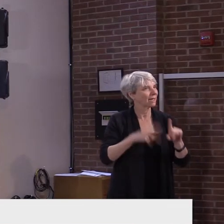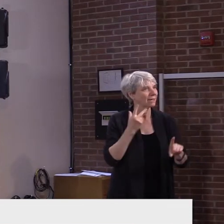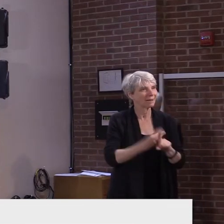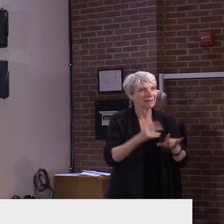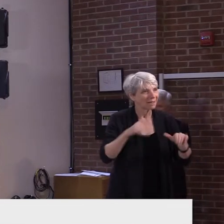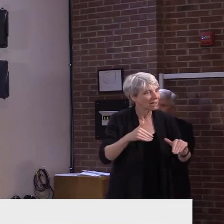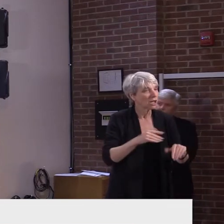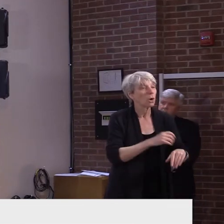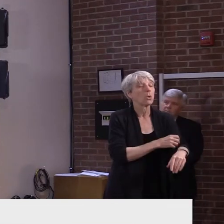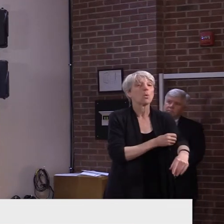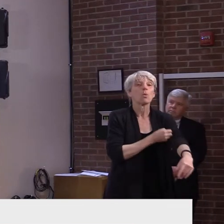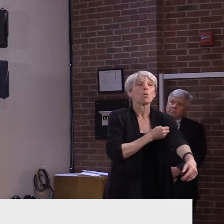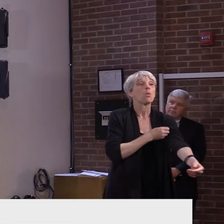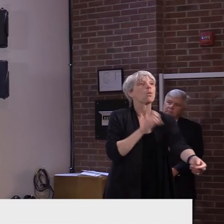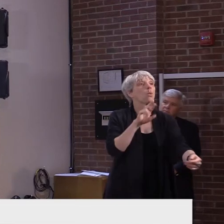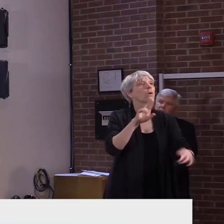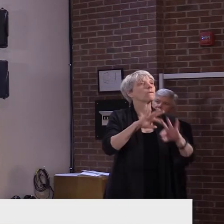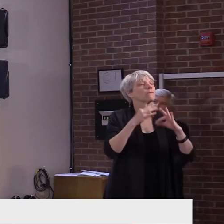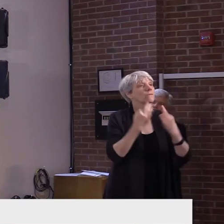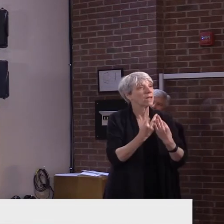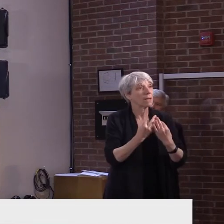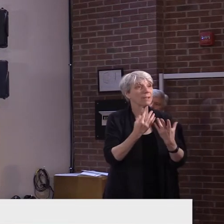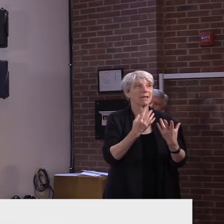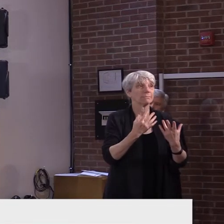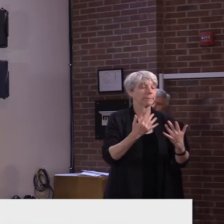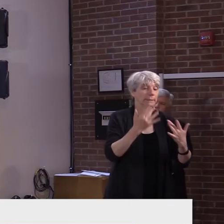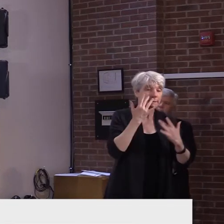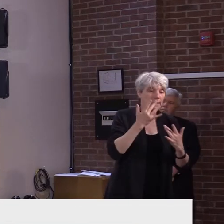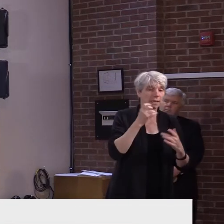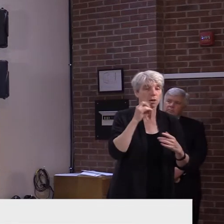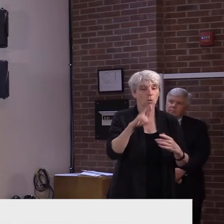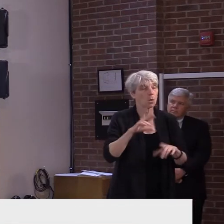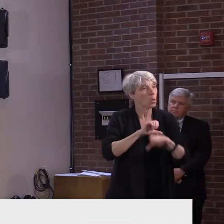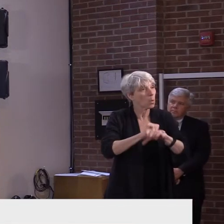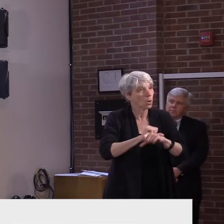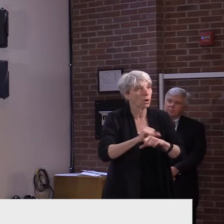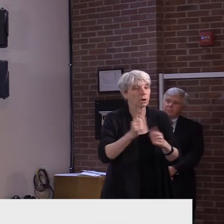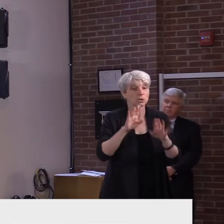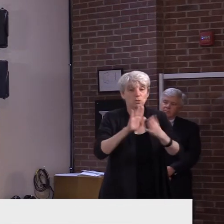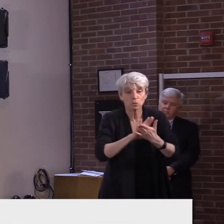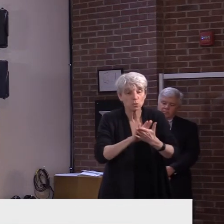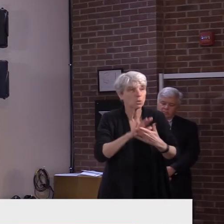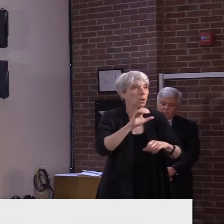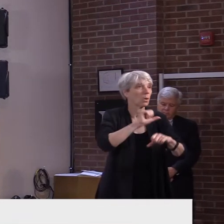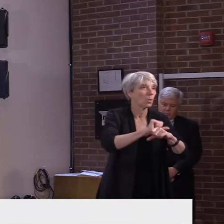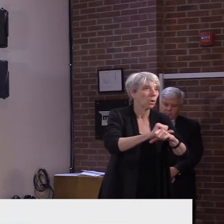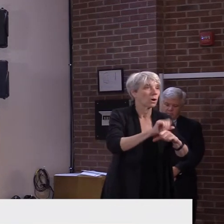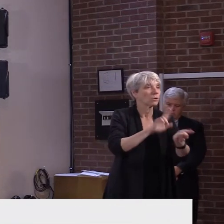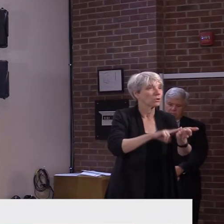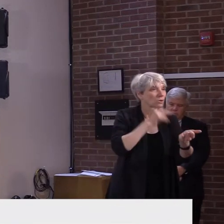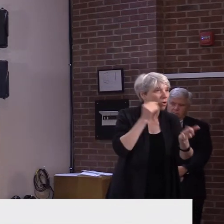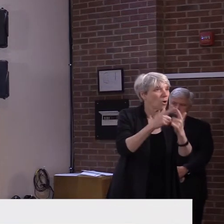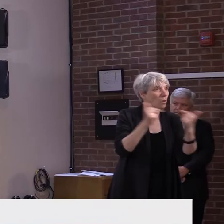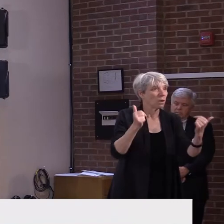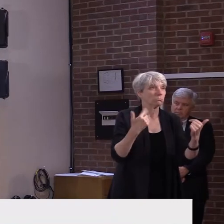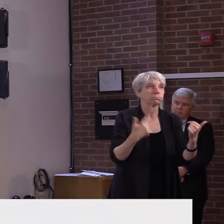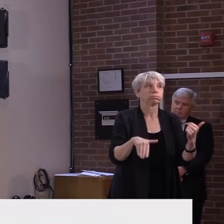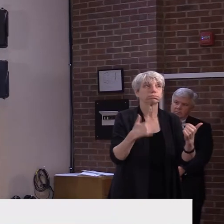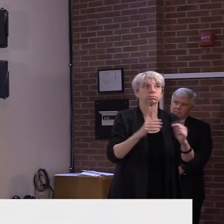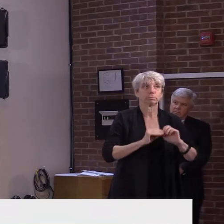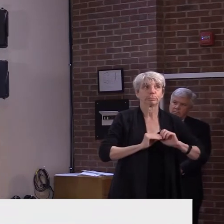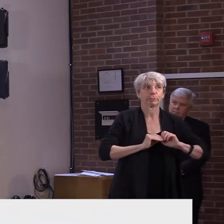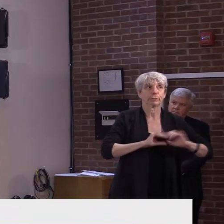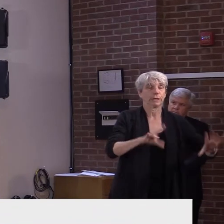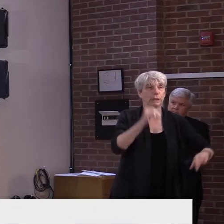who live or spend a lot of time in schools, long-term care facilities, or other congregate settings.